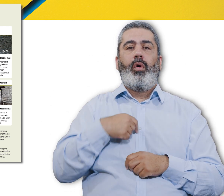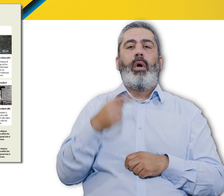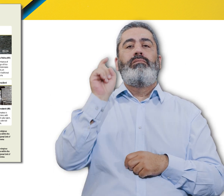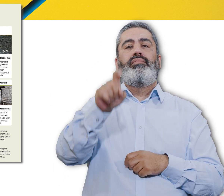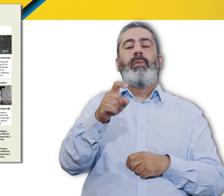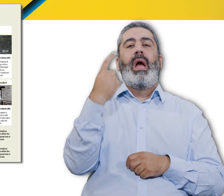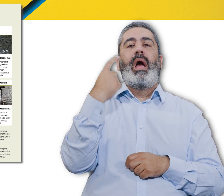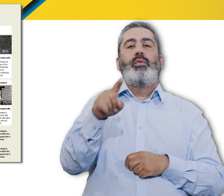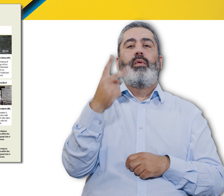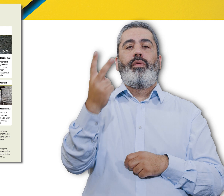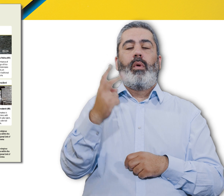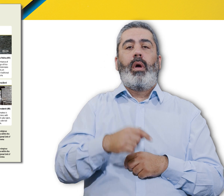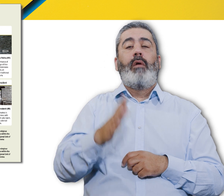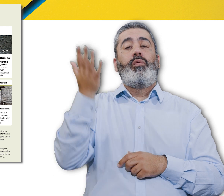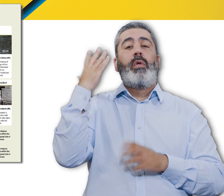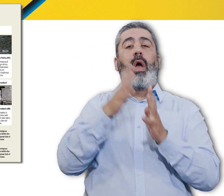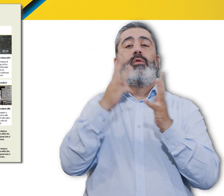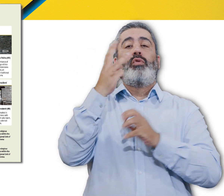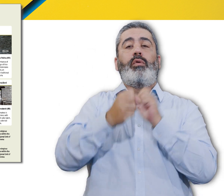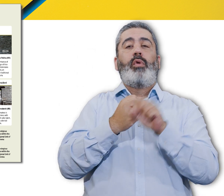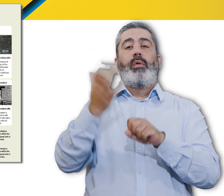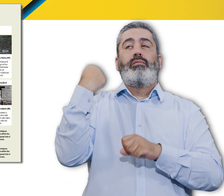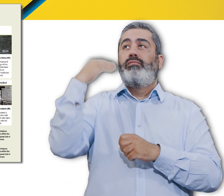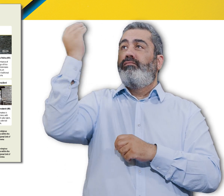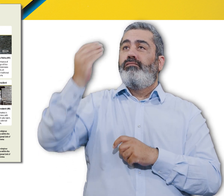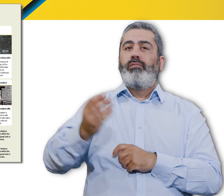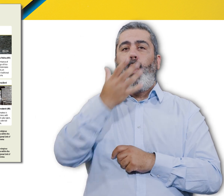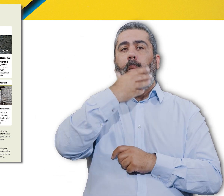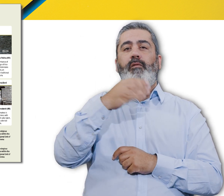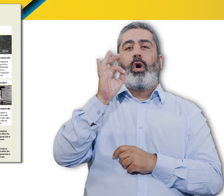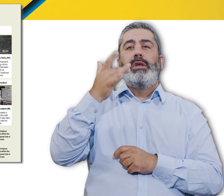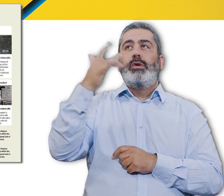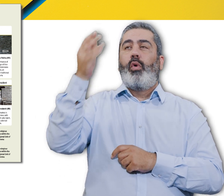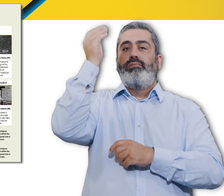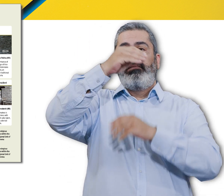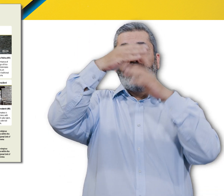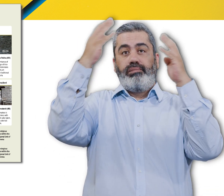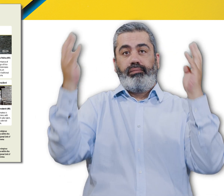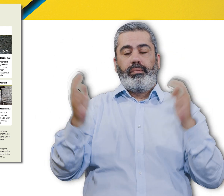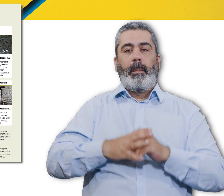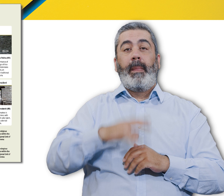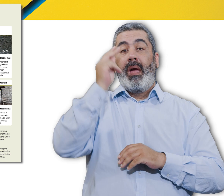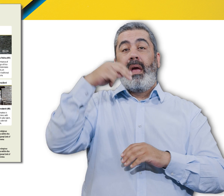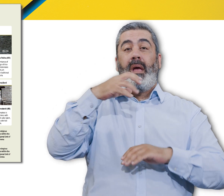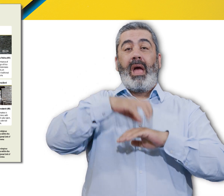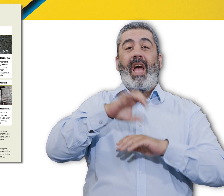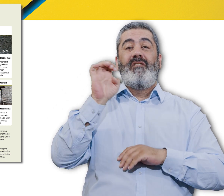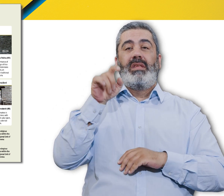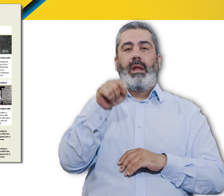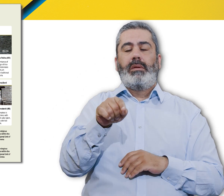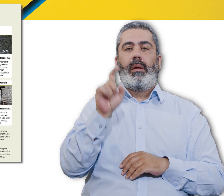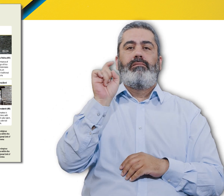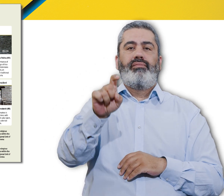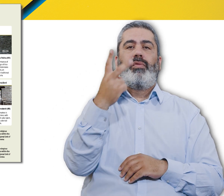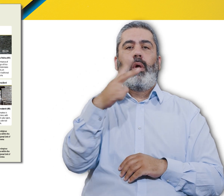number 207, location. Sepalovo, number 102. Church, 18th century, with frescoes